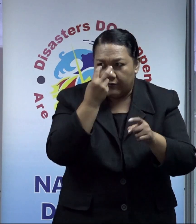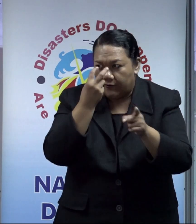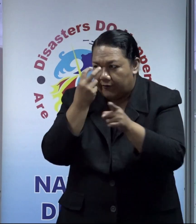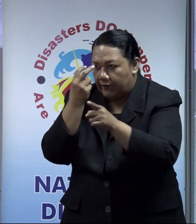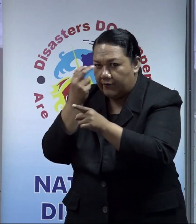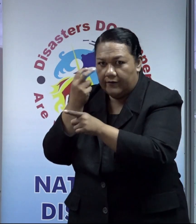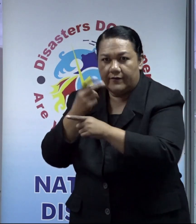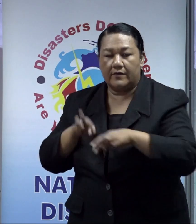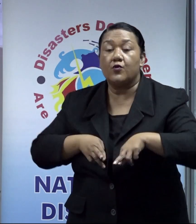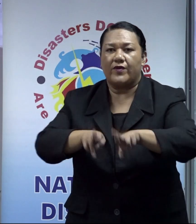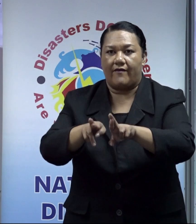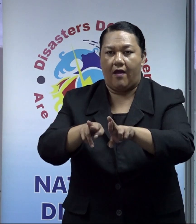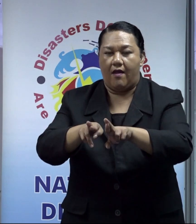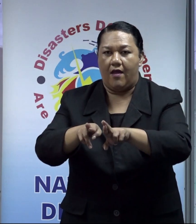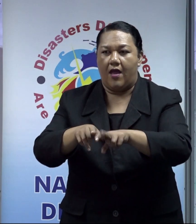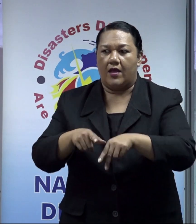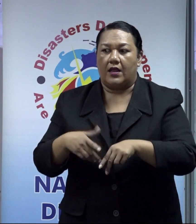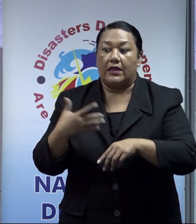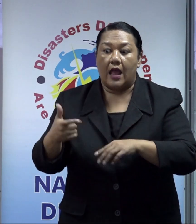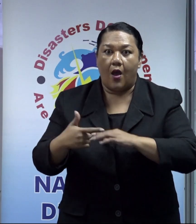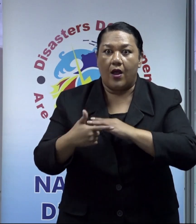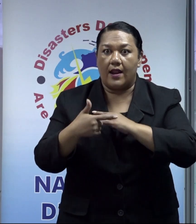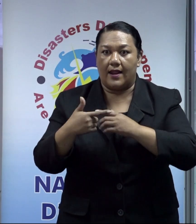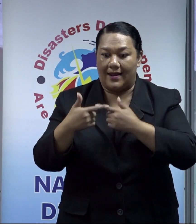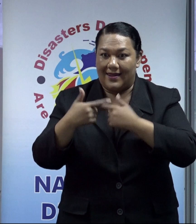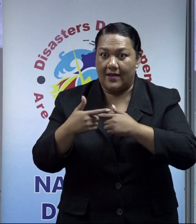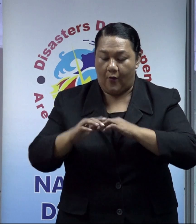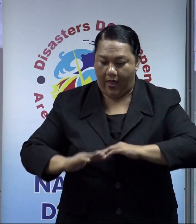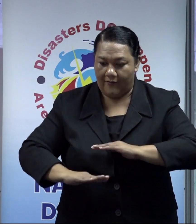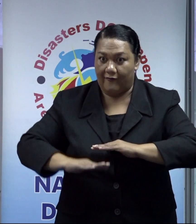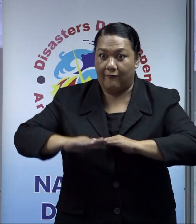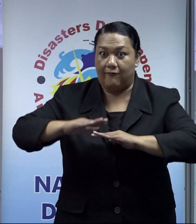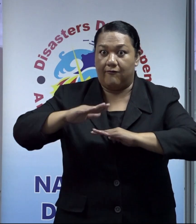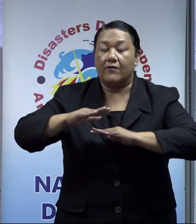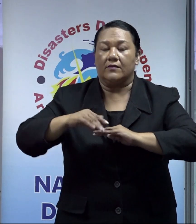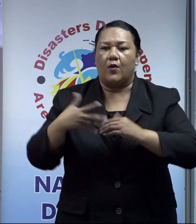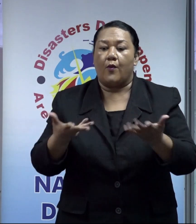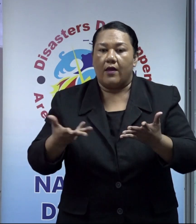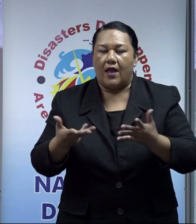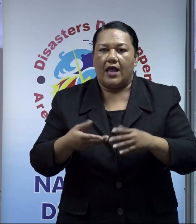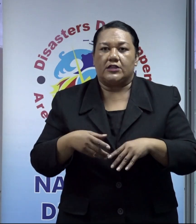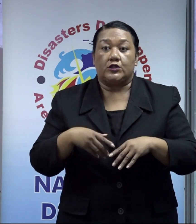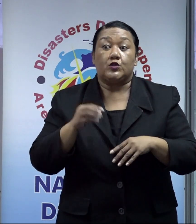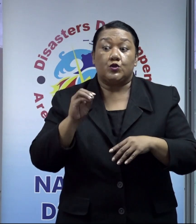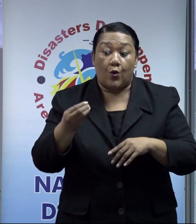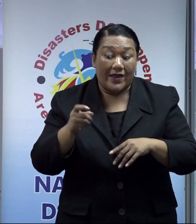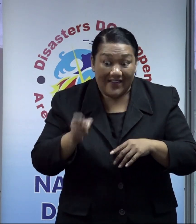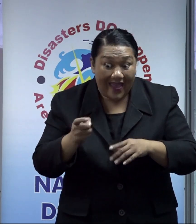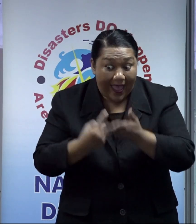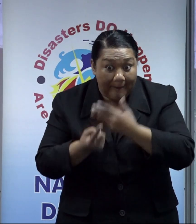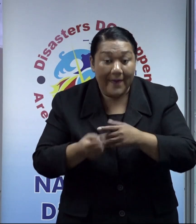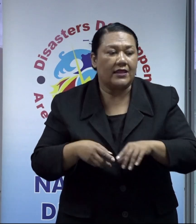that are already reaching that limit. And if need be, there are provisions in place to enable them to move communities